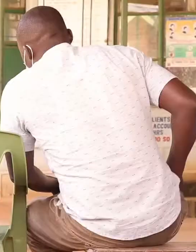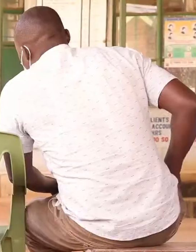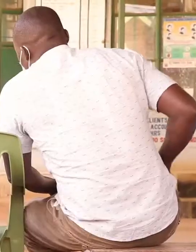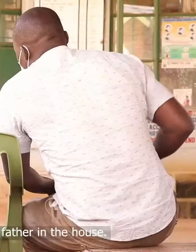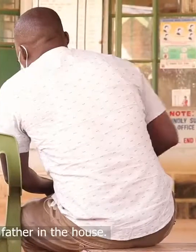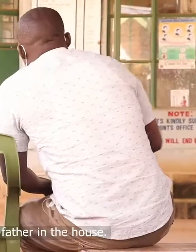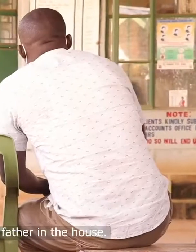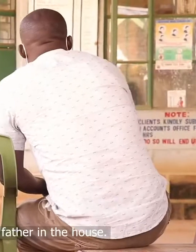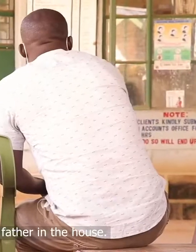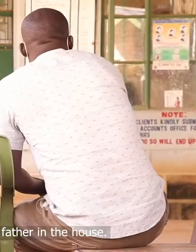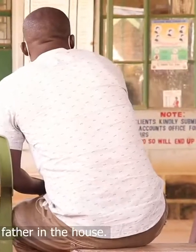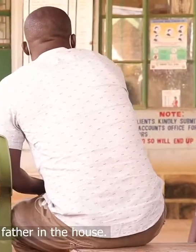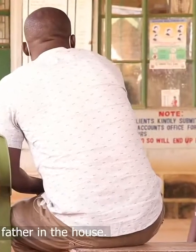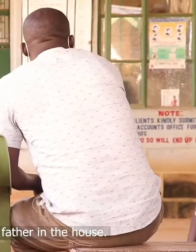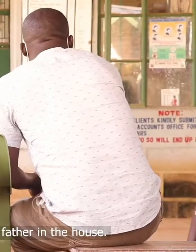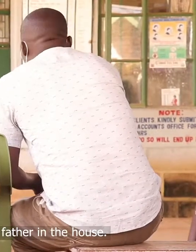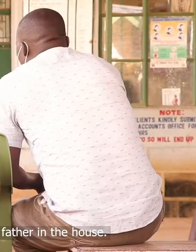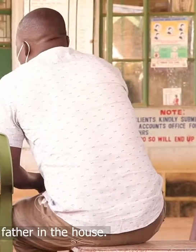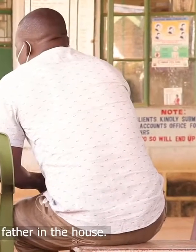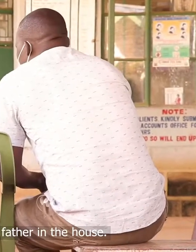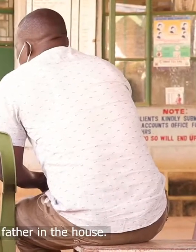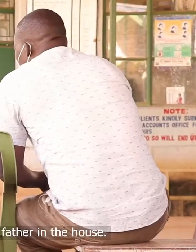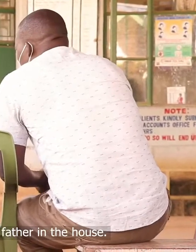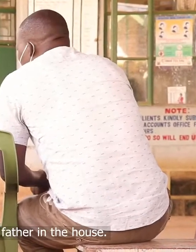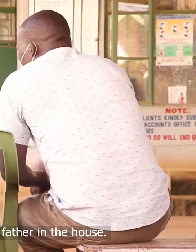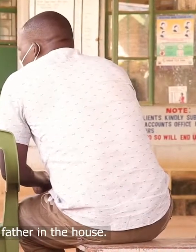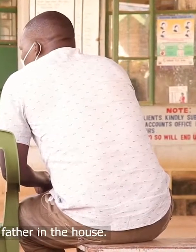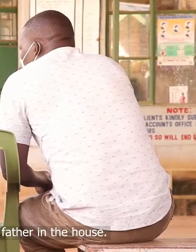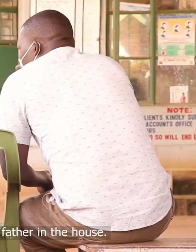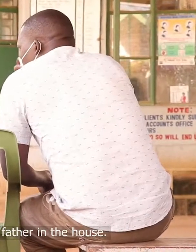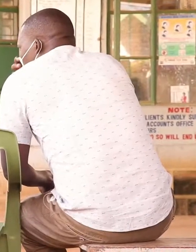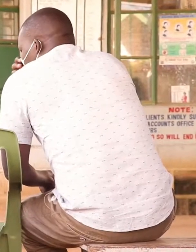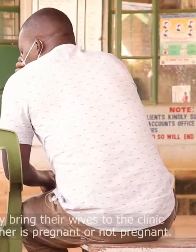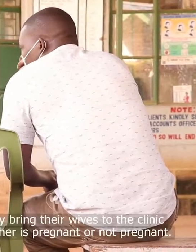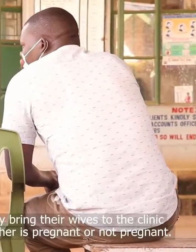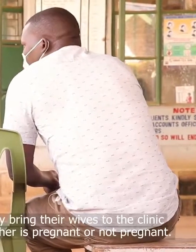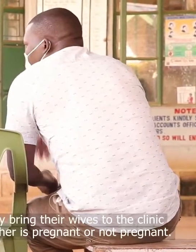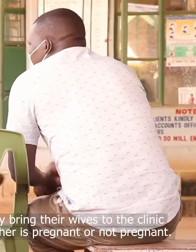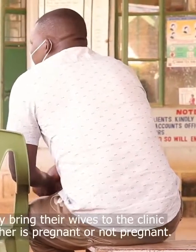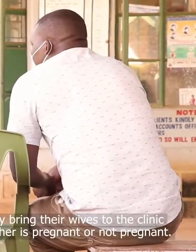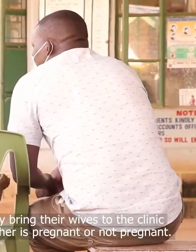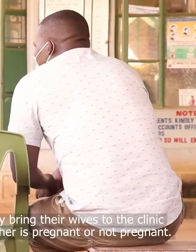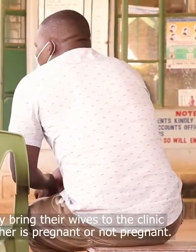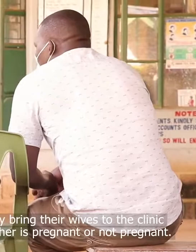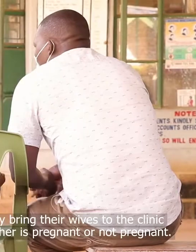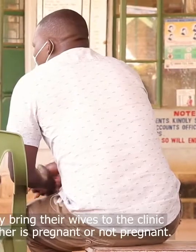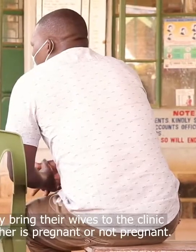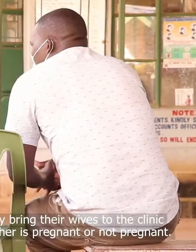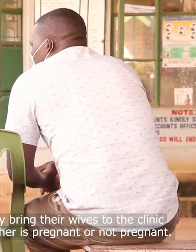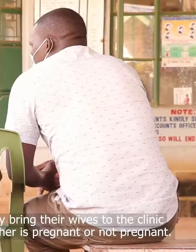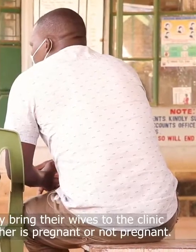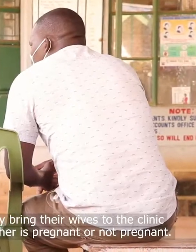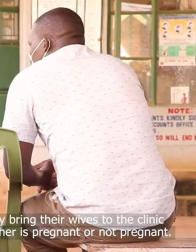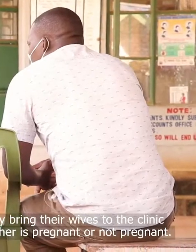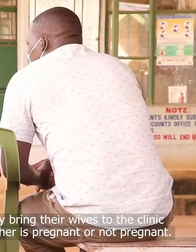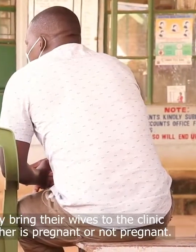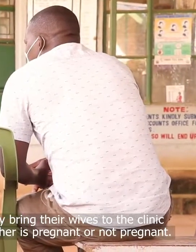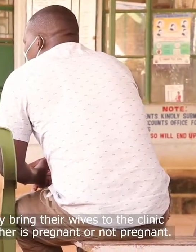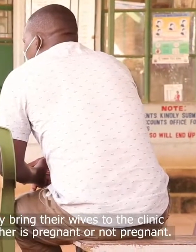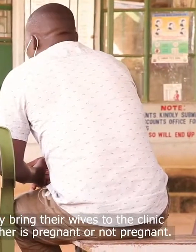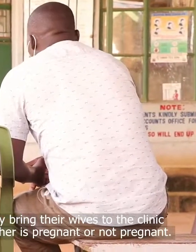two. So there's that responsibility of a father in the house. So fathers, we see them coming to the